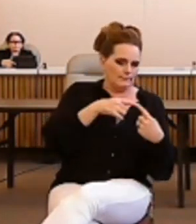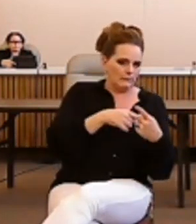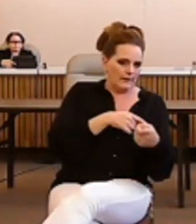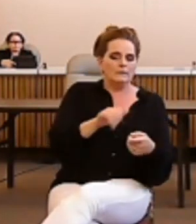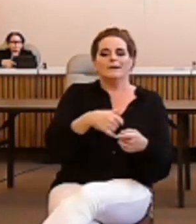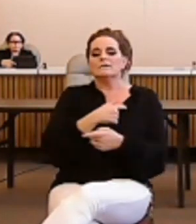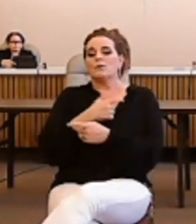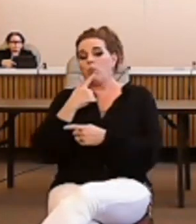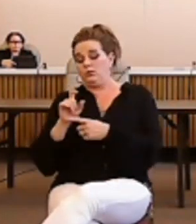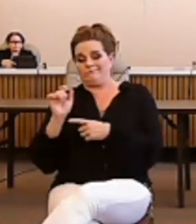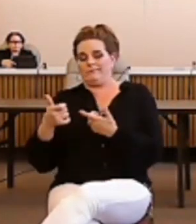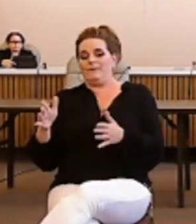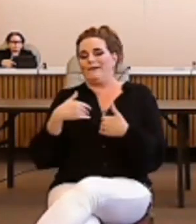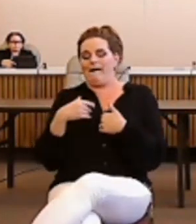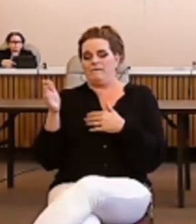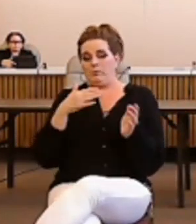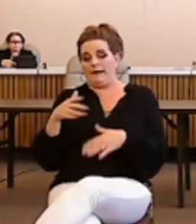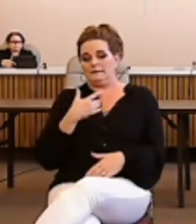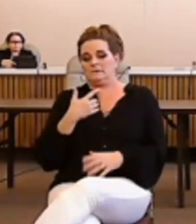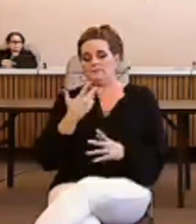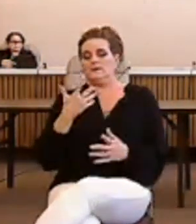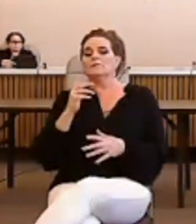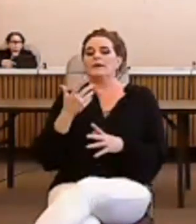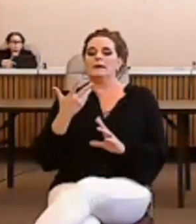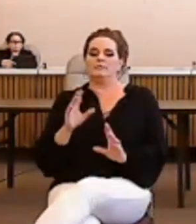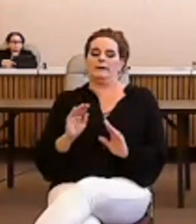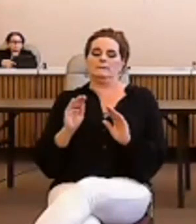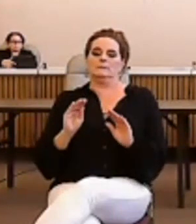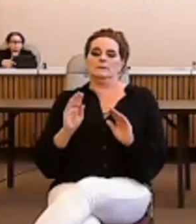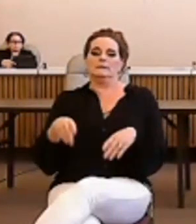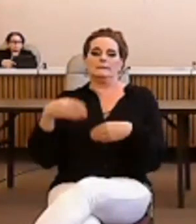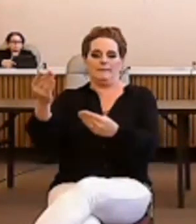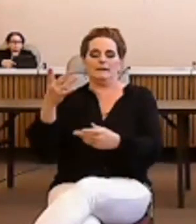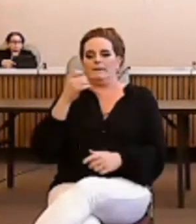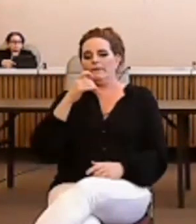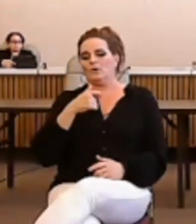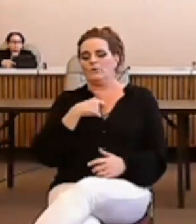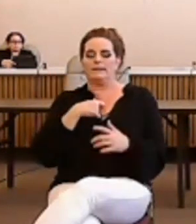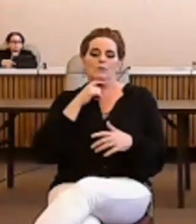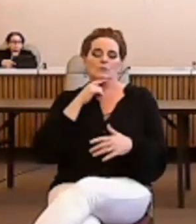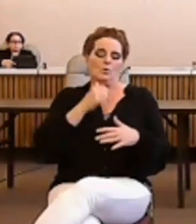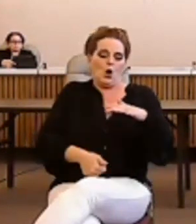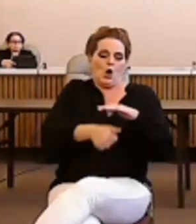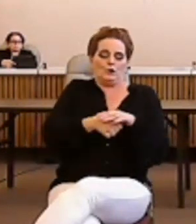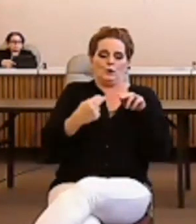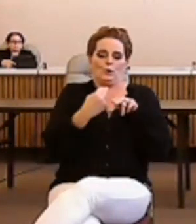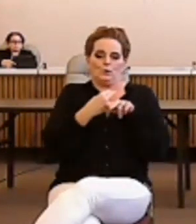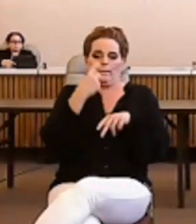those are actually, they've already got plans submitted for that. They're already been working on boring under the throughway for the